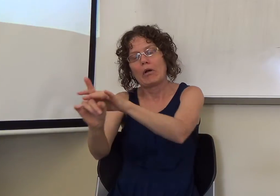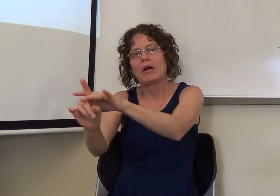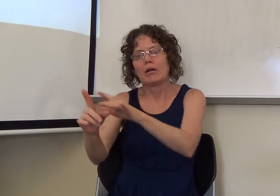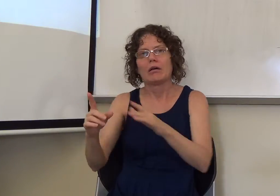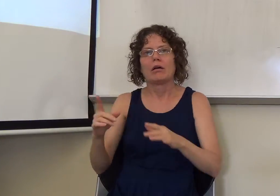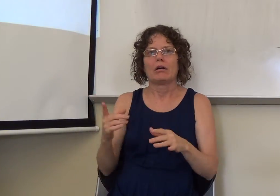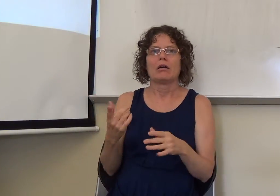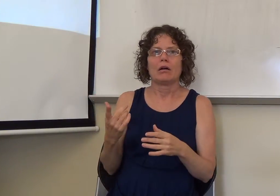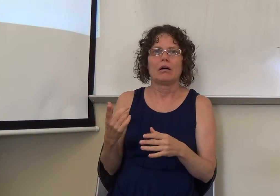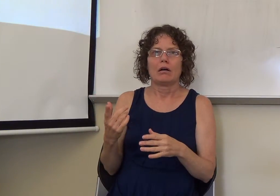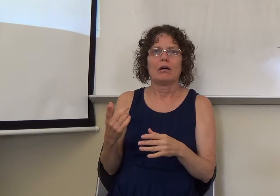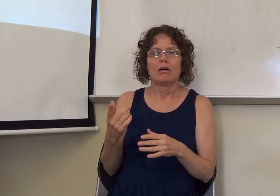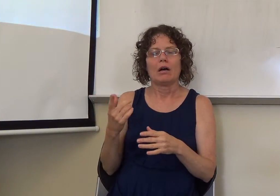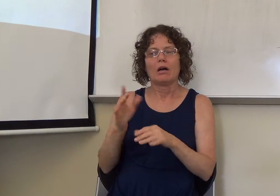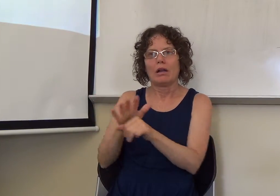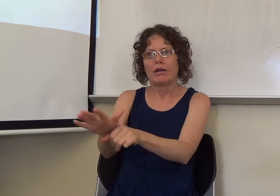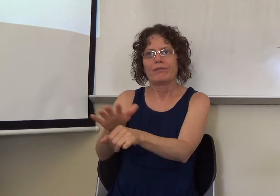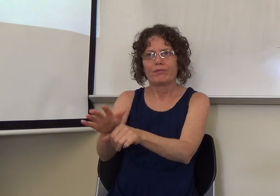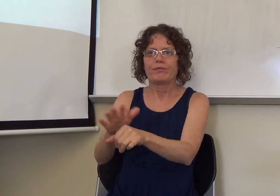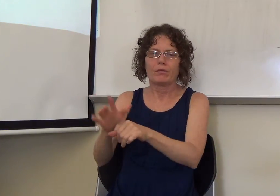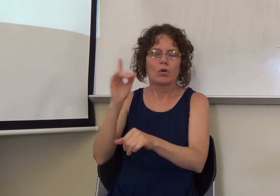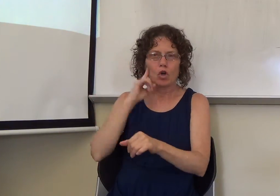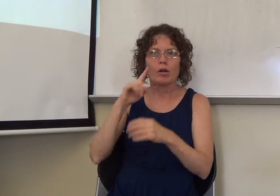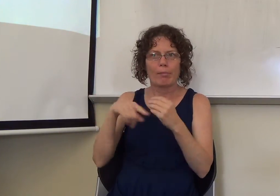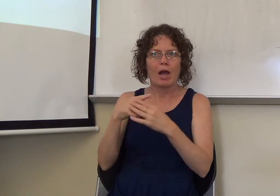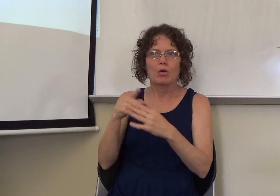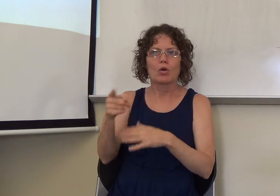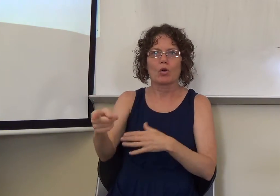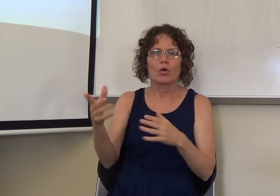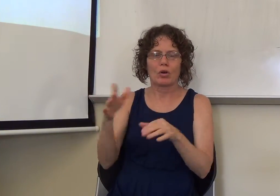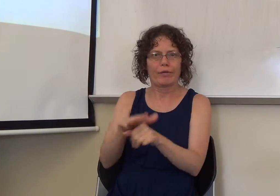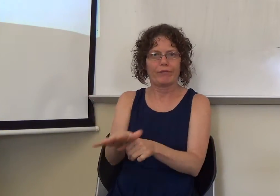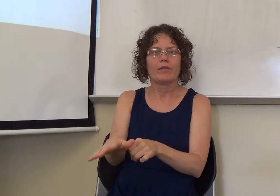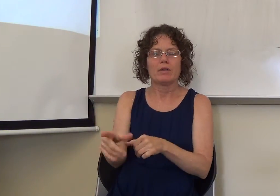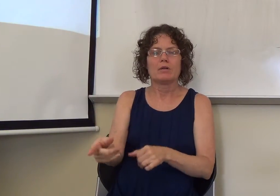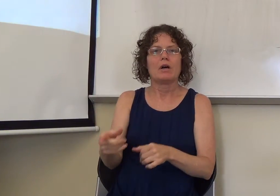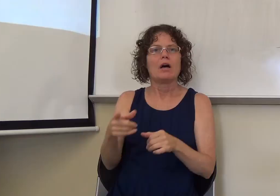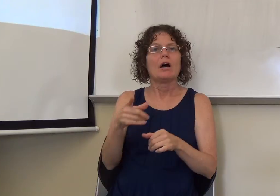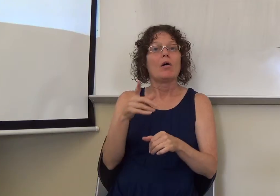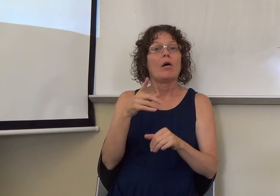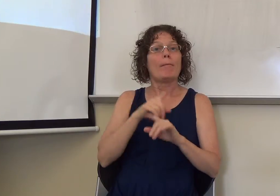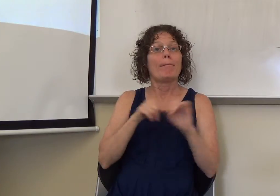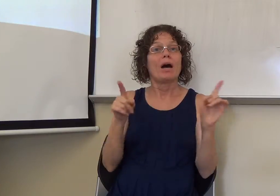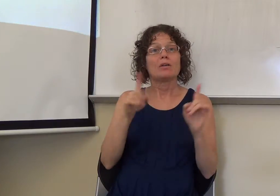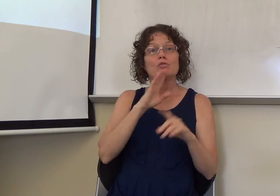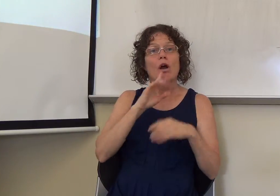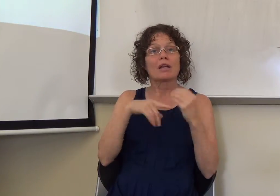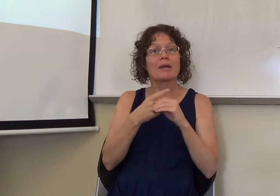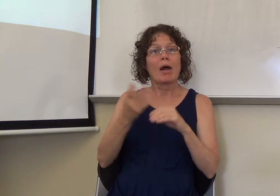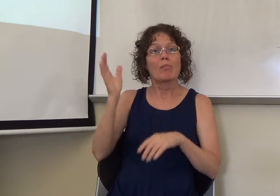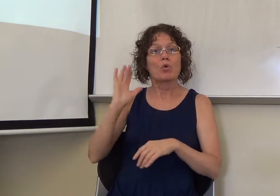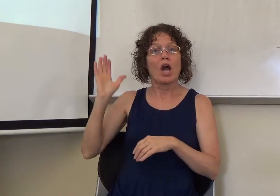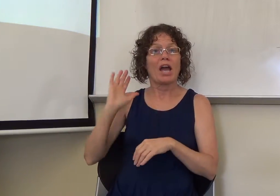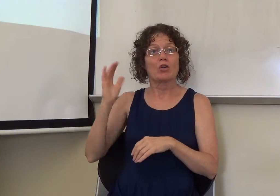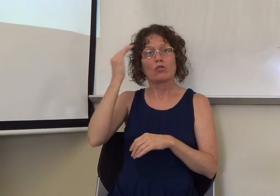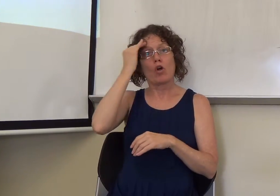again, right? Okay. But when we talk about prior knowledge in a reading